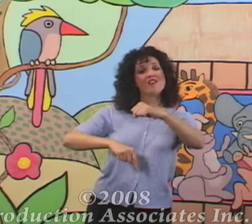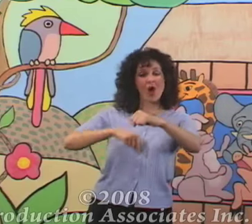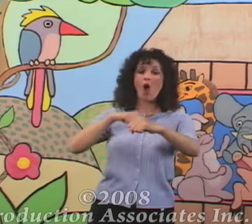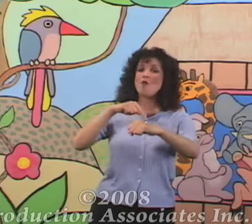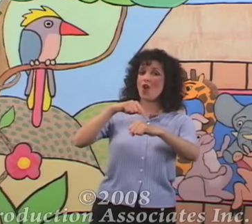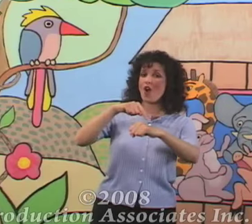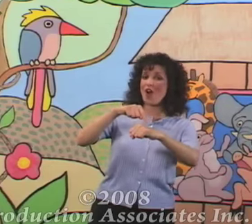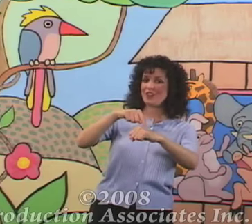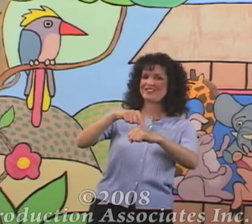the world.